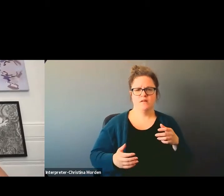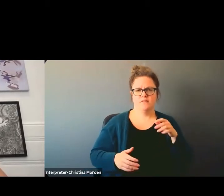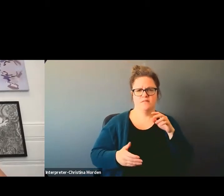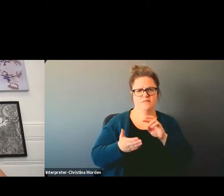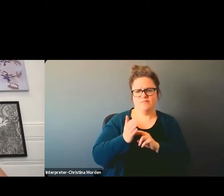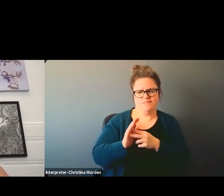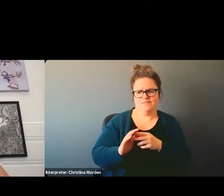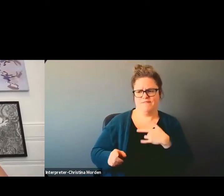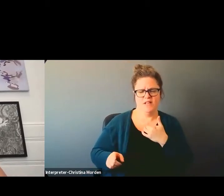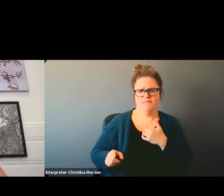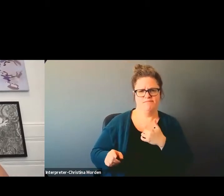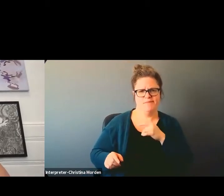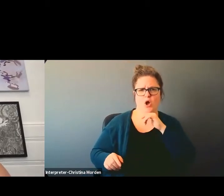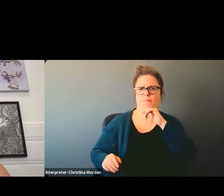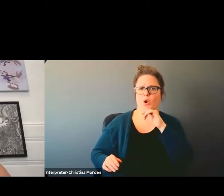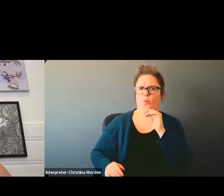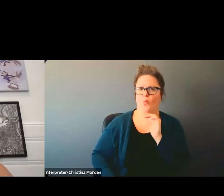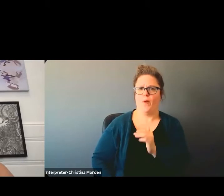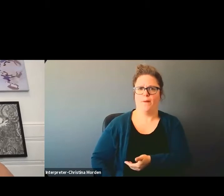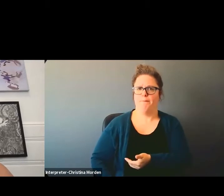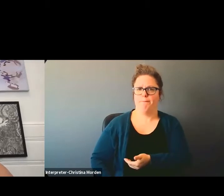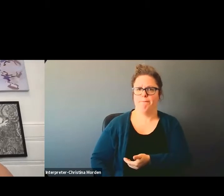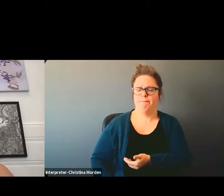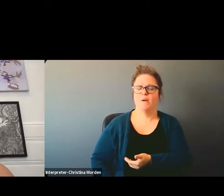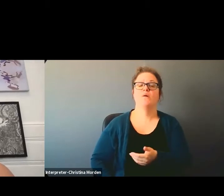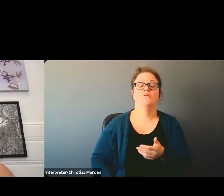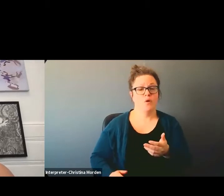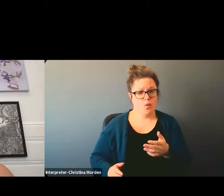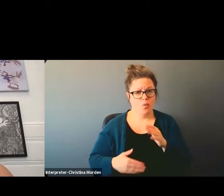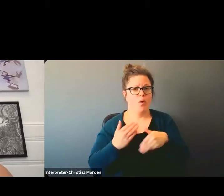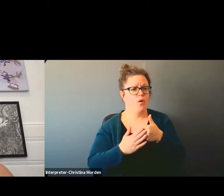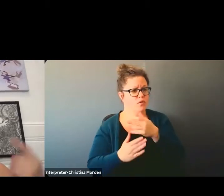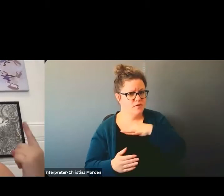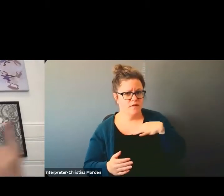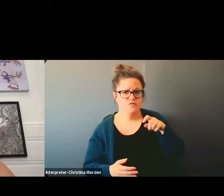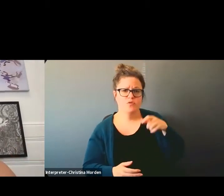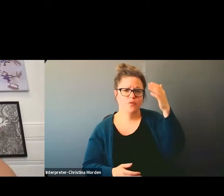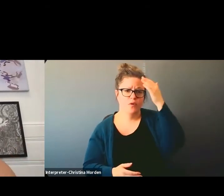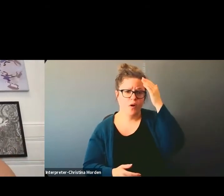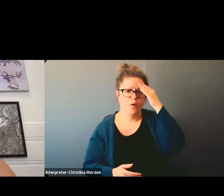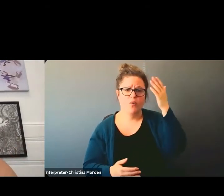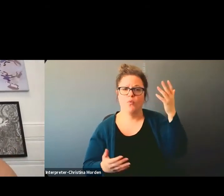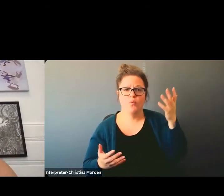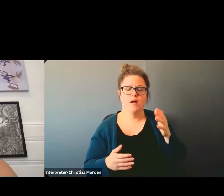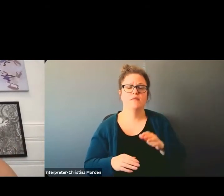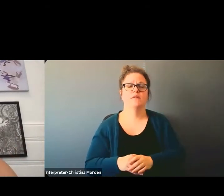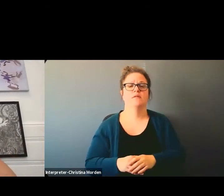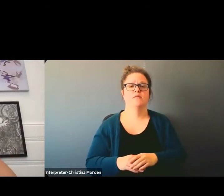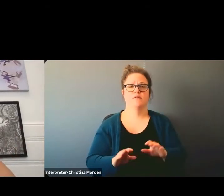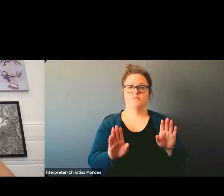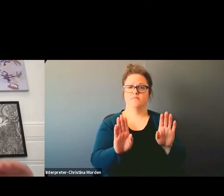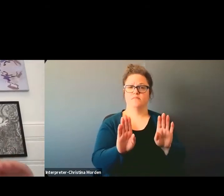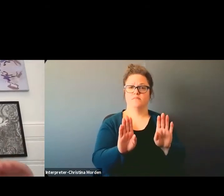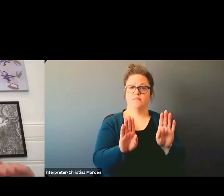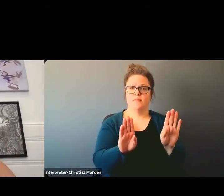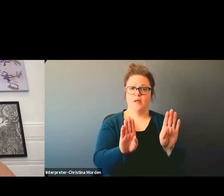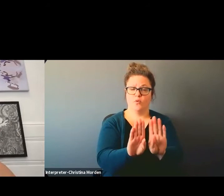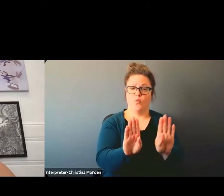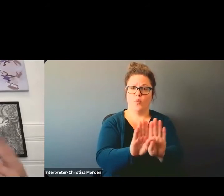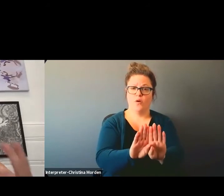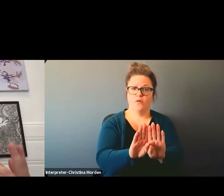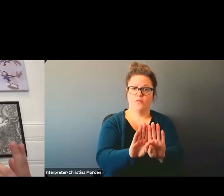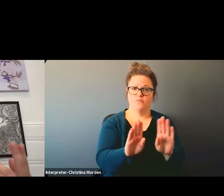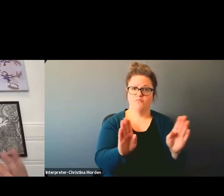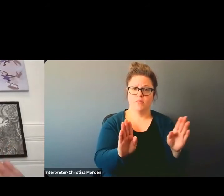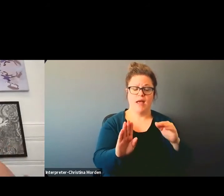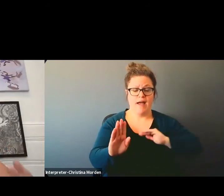space. So it's really important. So here's what every staff should know about your space. Is the entrance on street level? That means no step. If